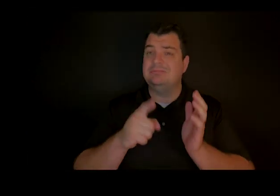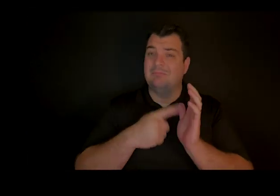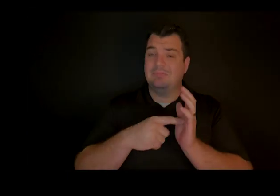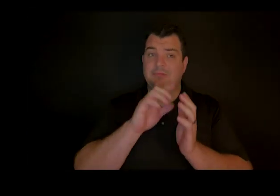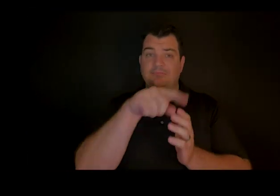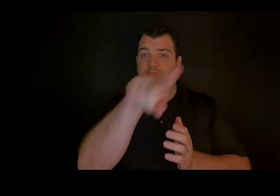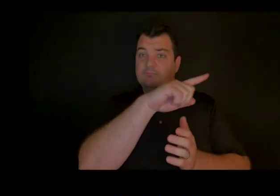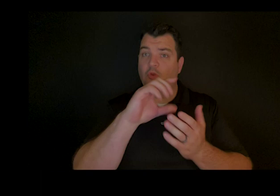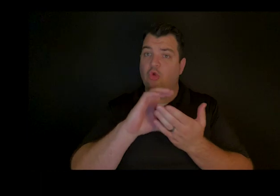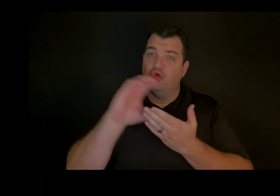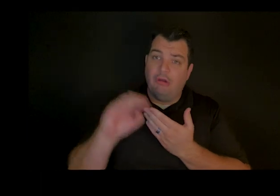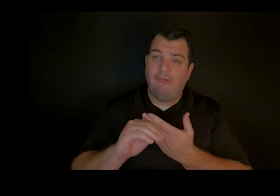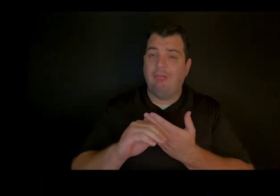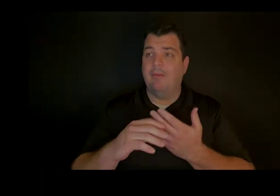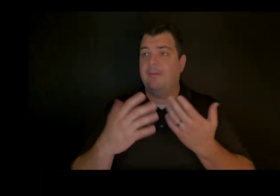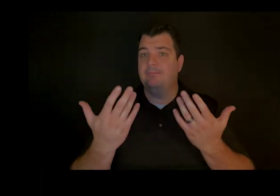Adapted materials might also be needed.